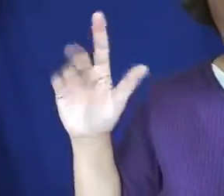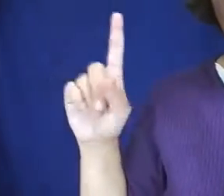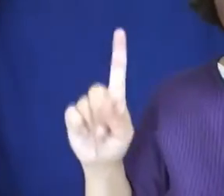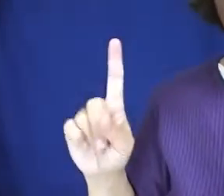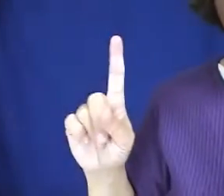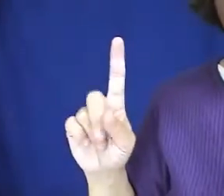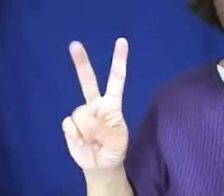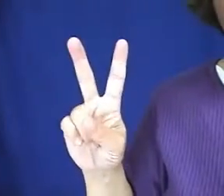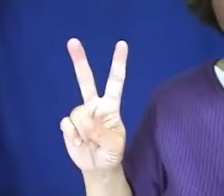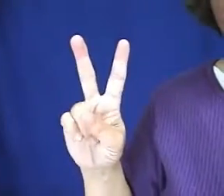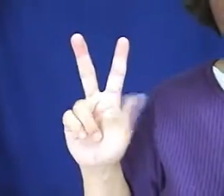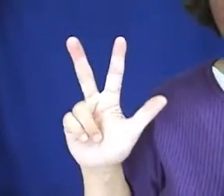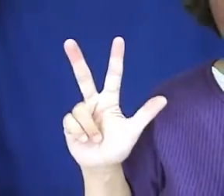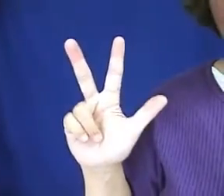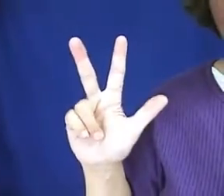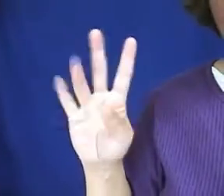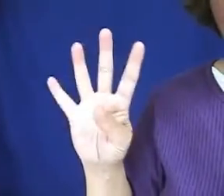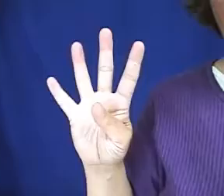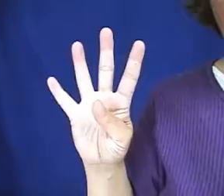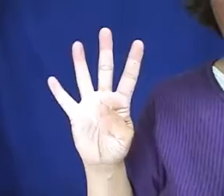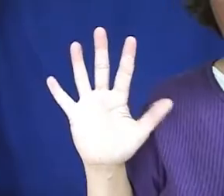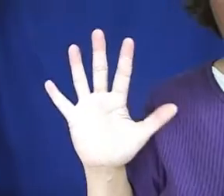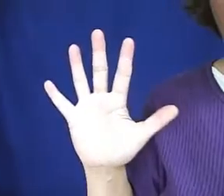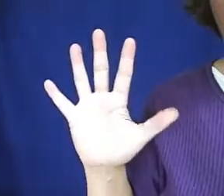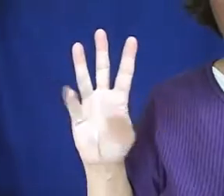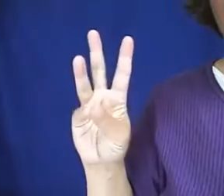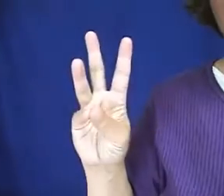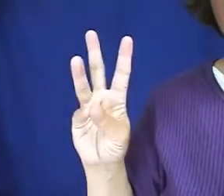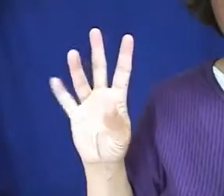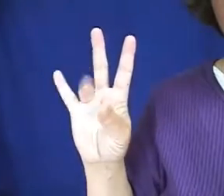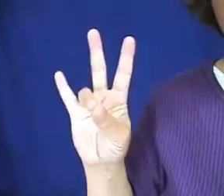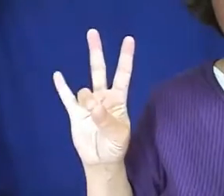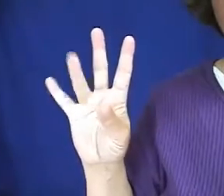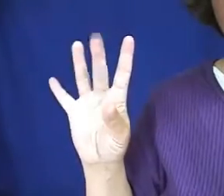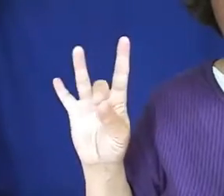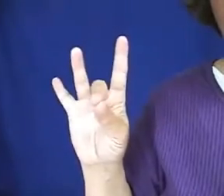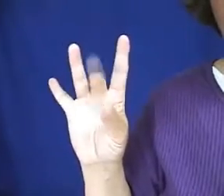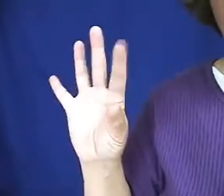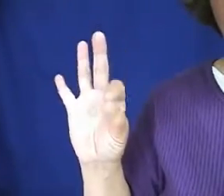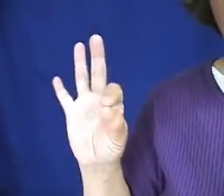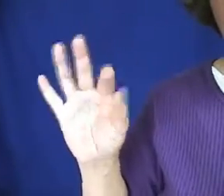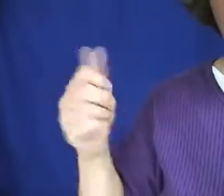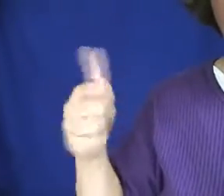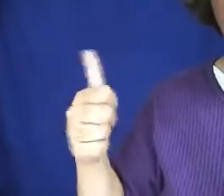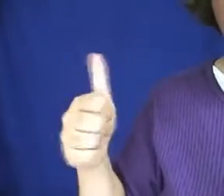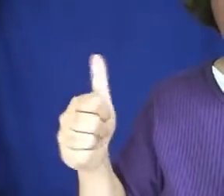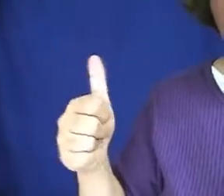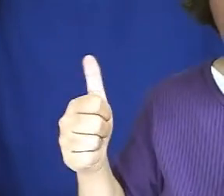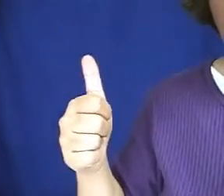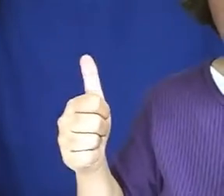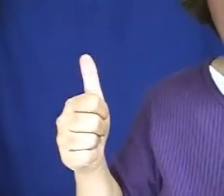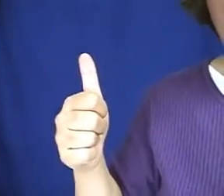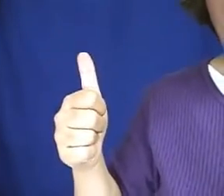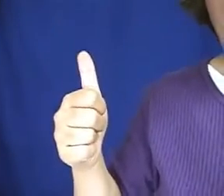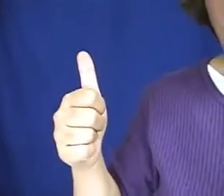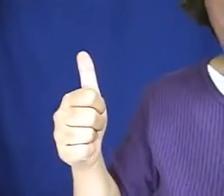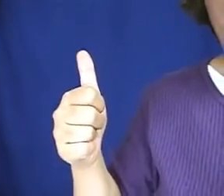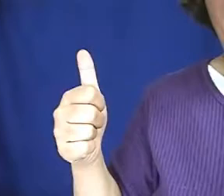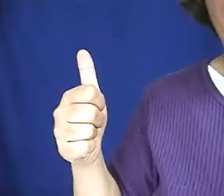So 1, 2, 3, 4, 5, 6, 7, 8, 9, 10. The teens